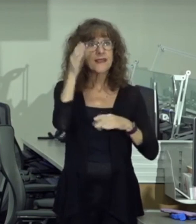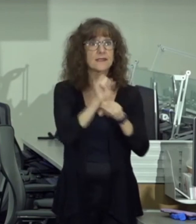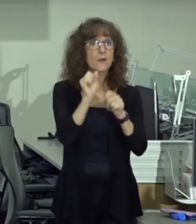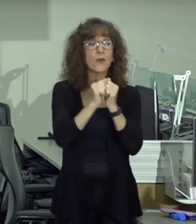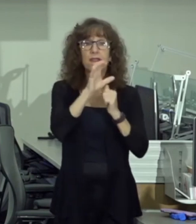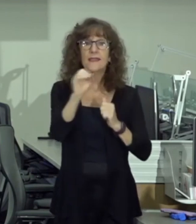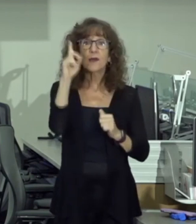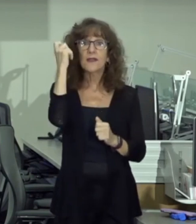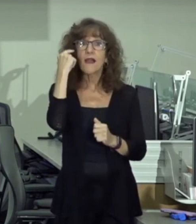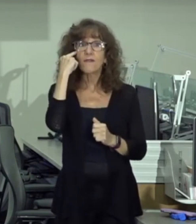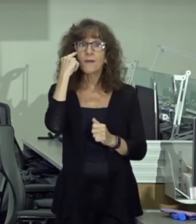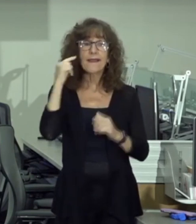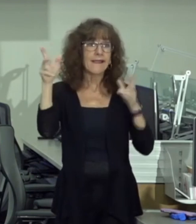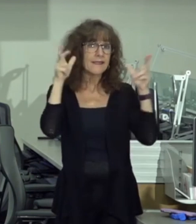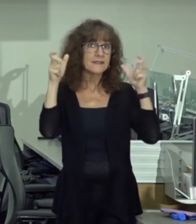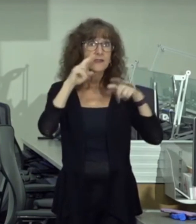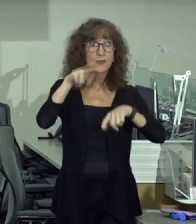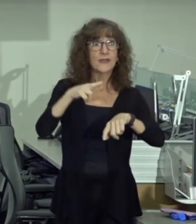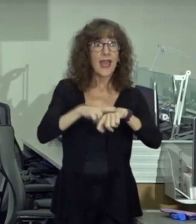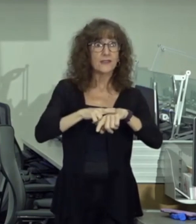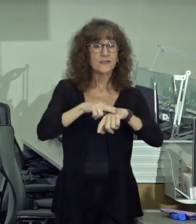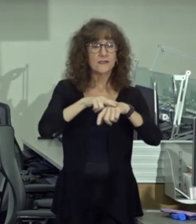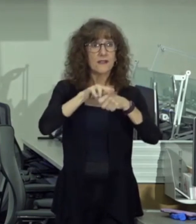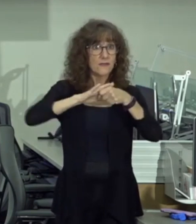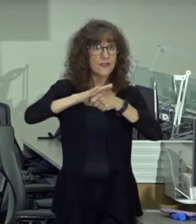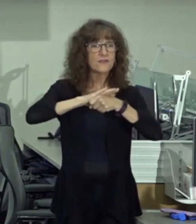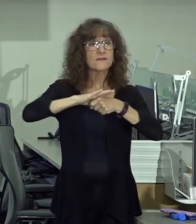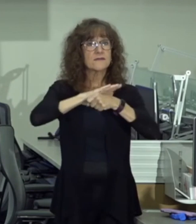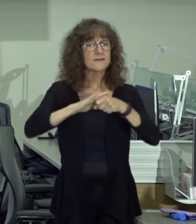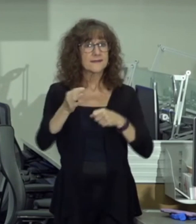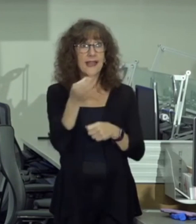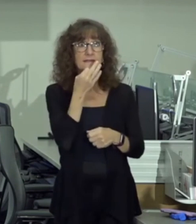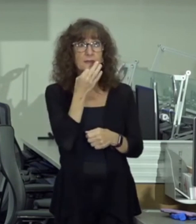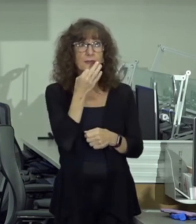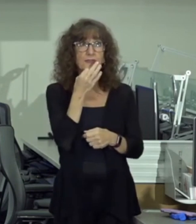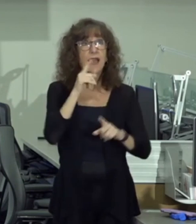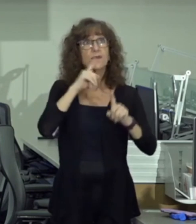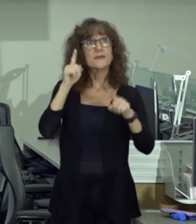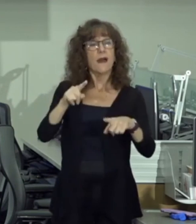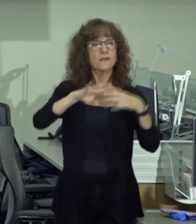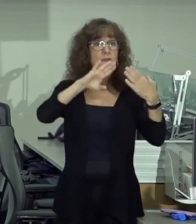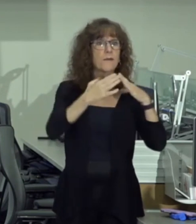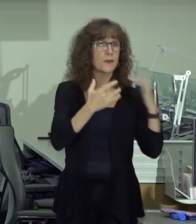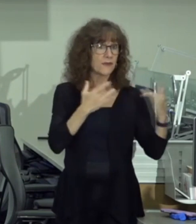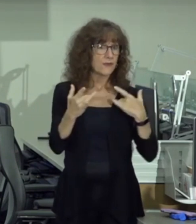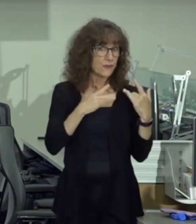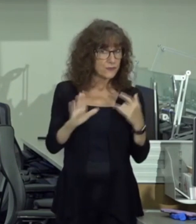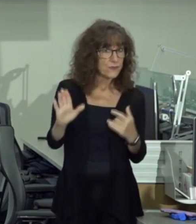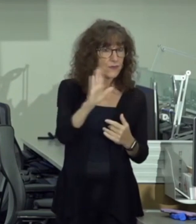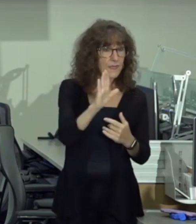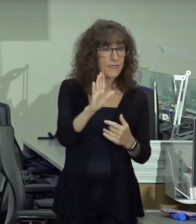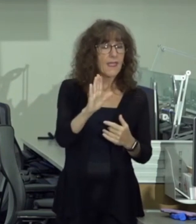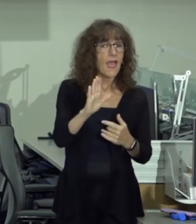county government, listen to national, regional, and local experts, respond to community concerns, and